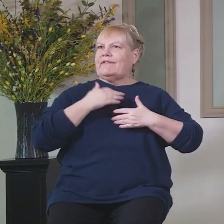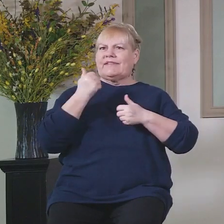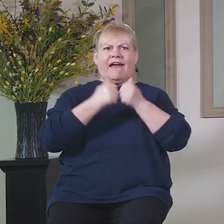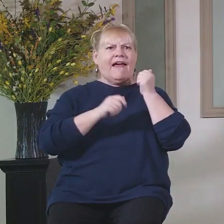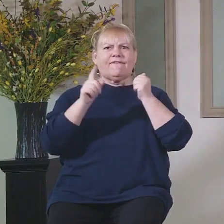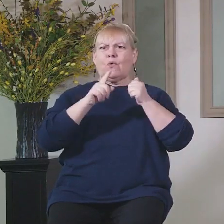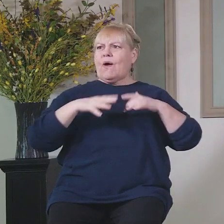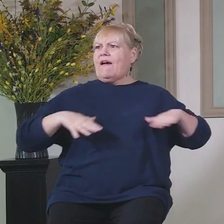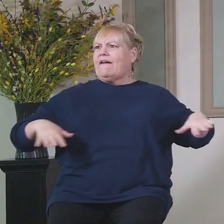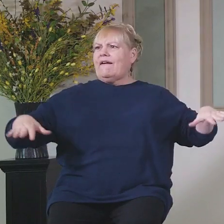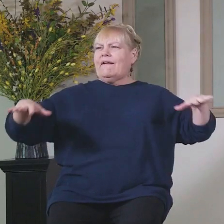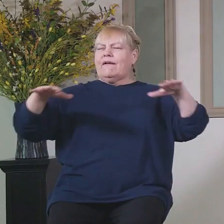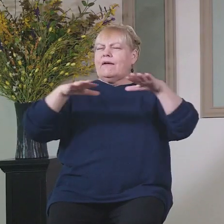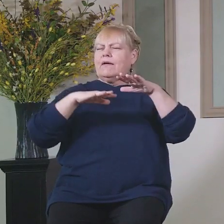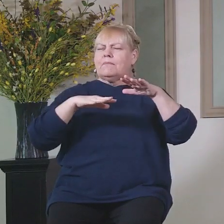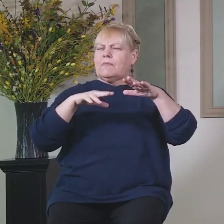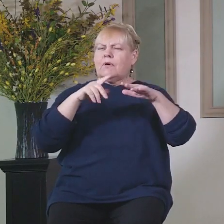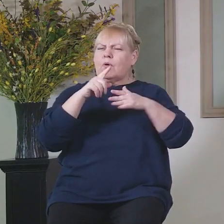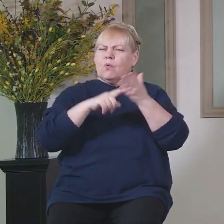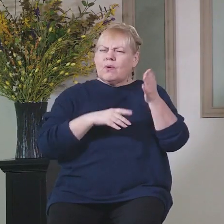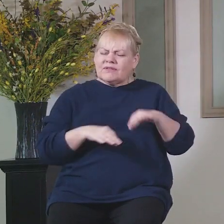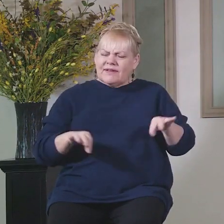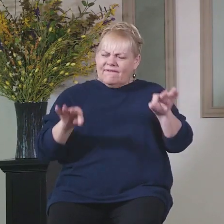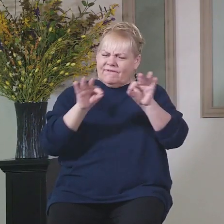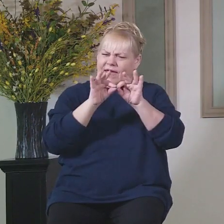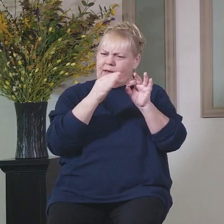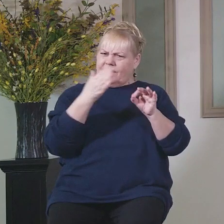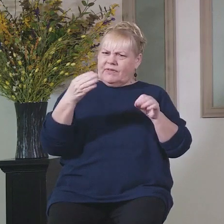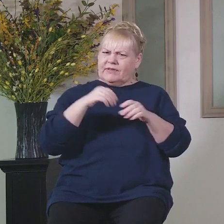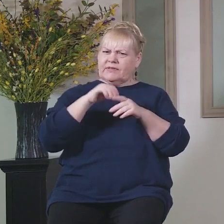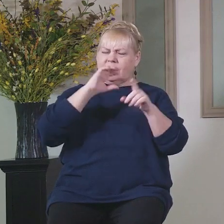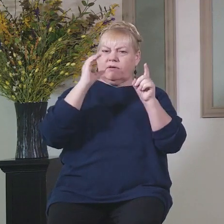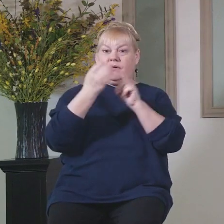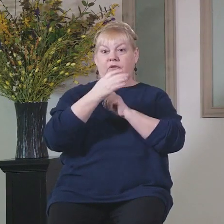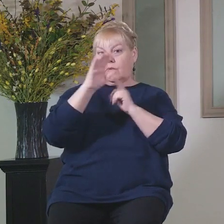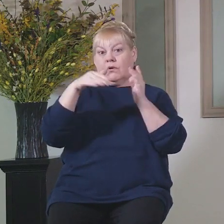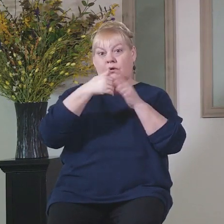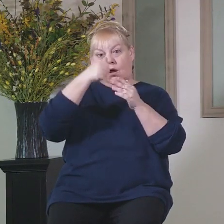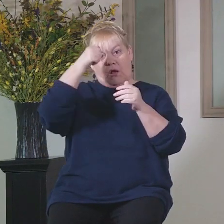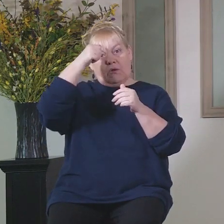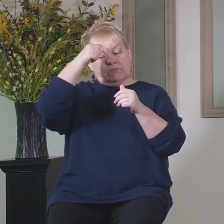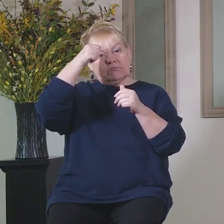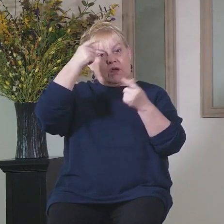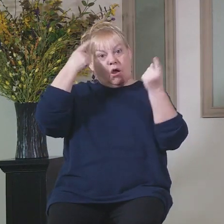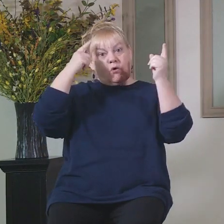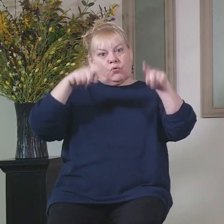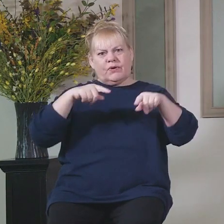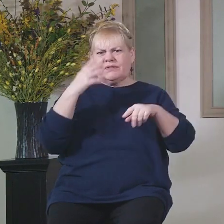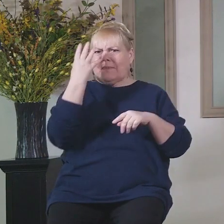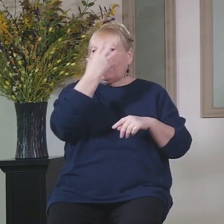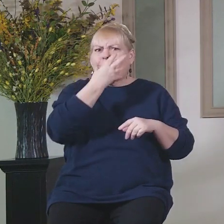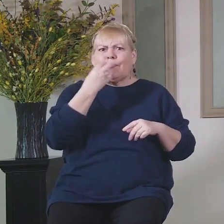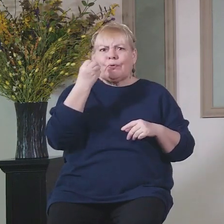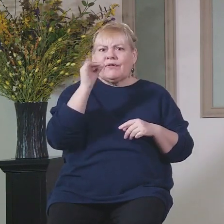But what are the valuable things in our culture? Number one, I think we would all agree, is beauty. I mean, if you're like me, just